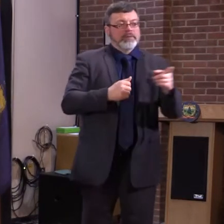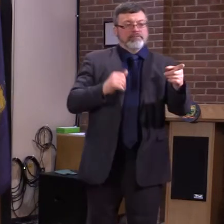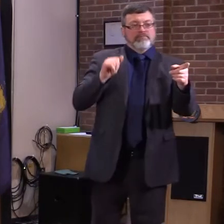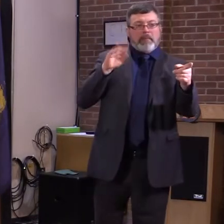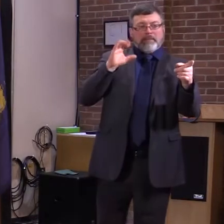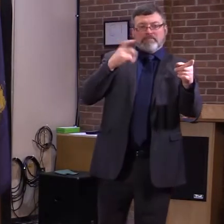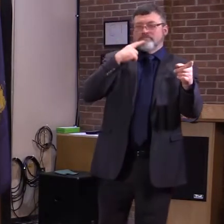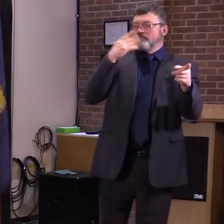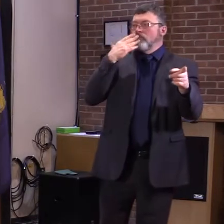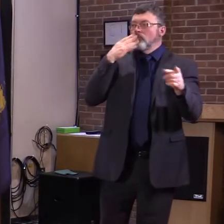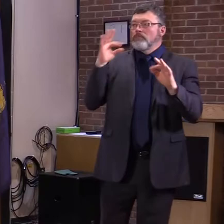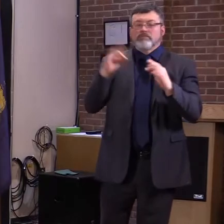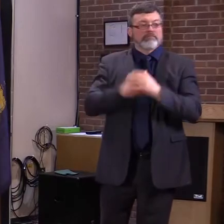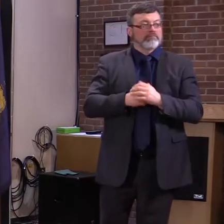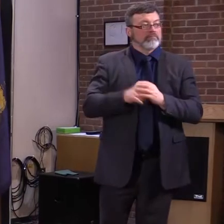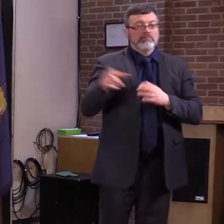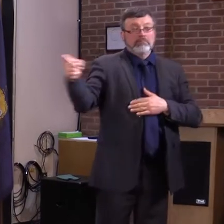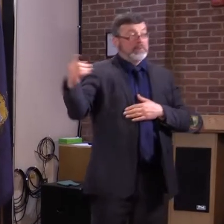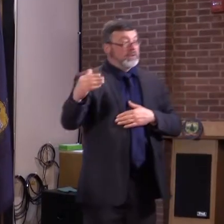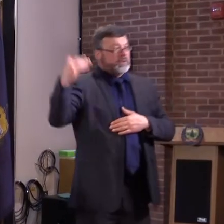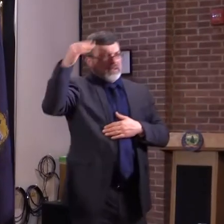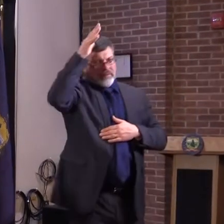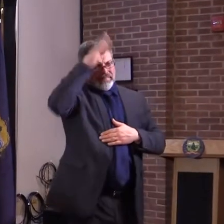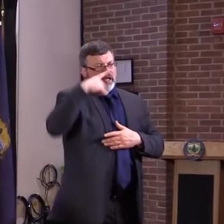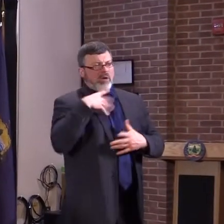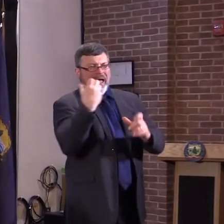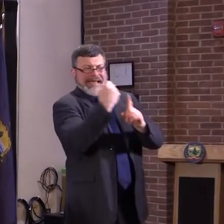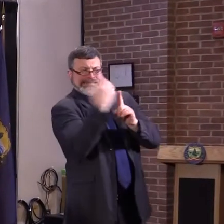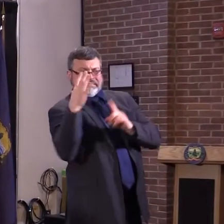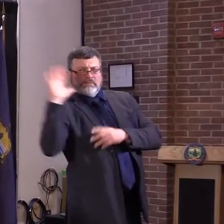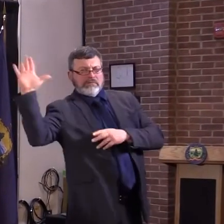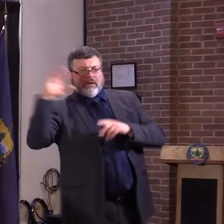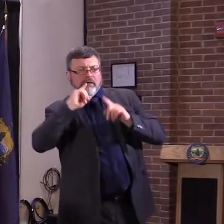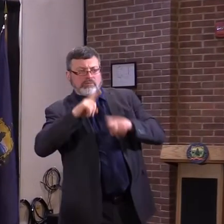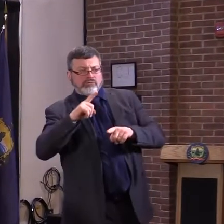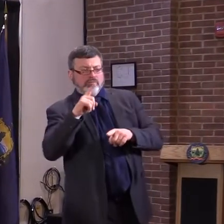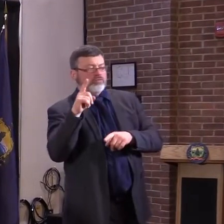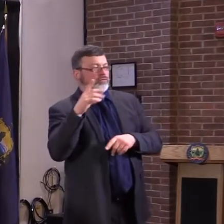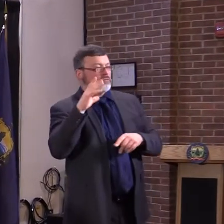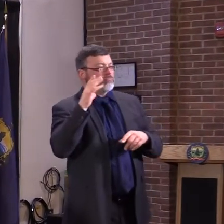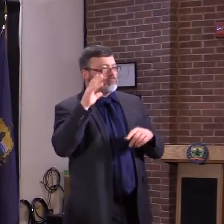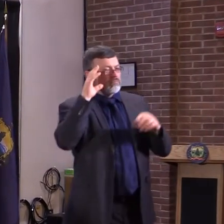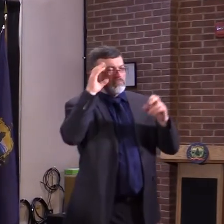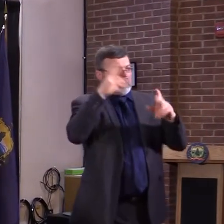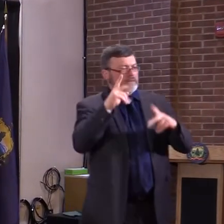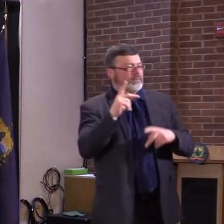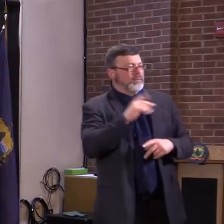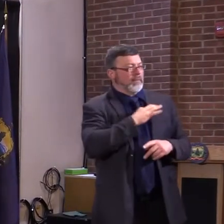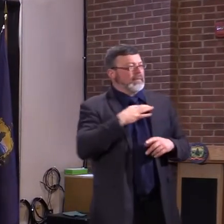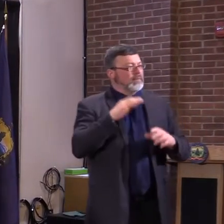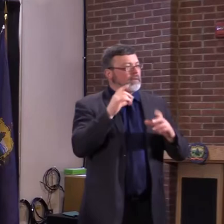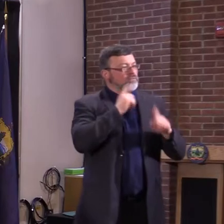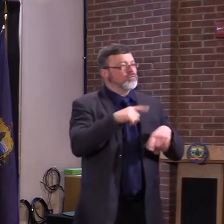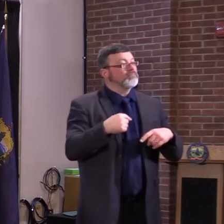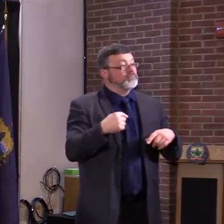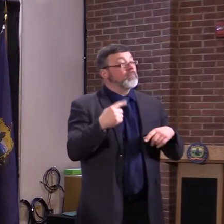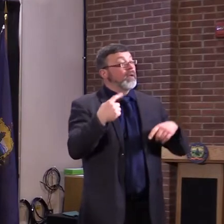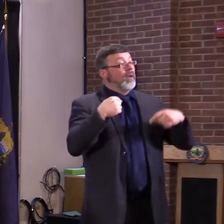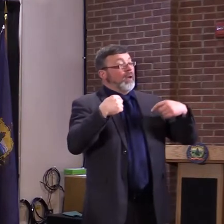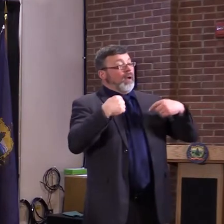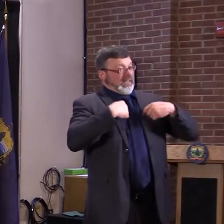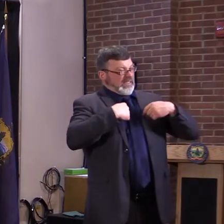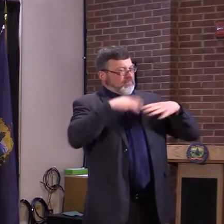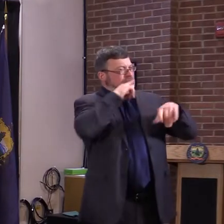Yeah. I just want to add my two cents to your original question as well. Unlike many changes we make to manage the